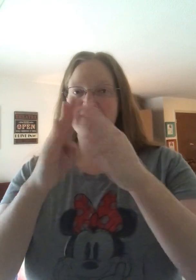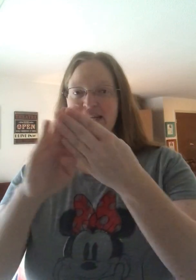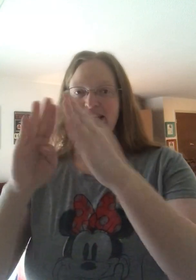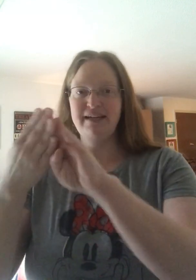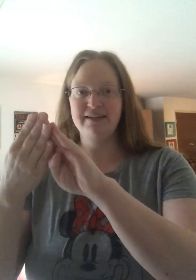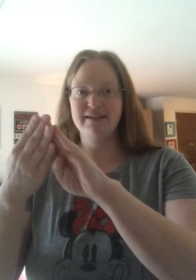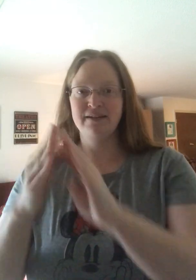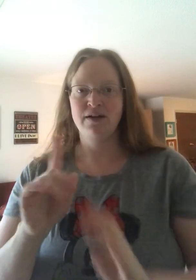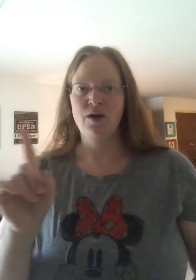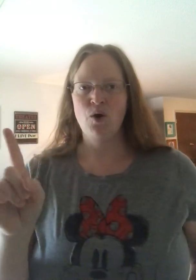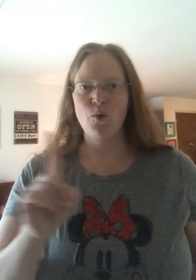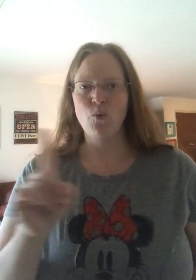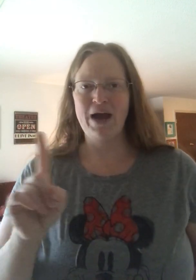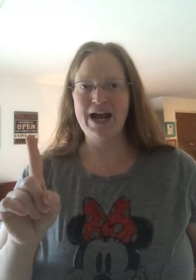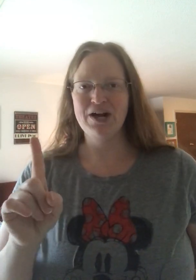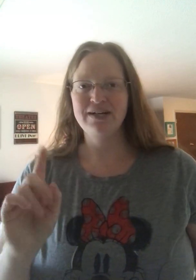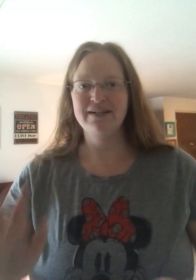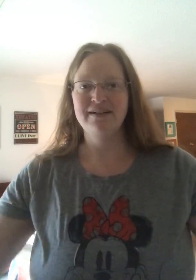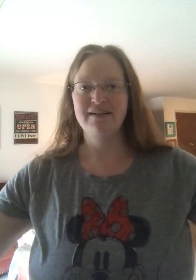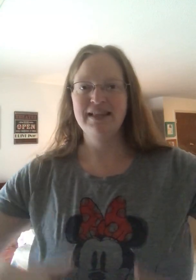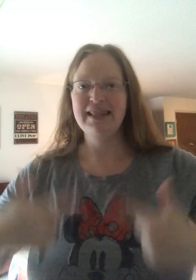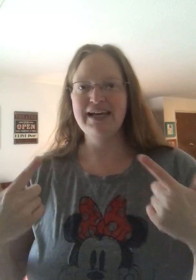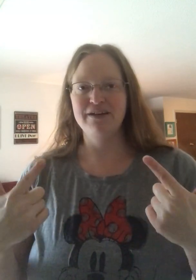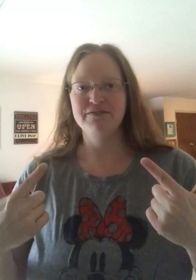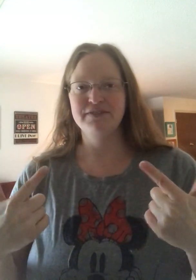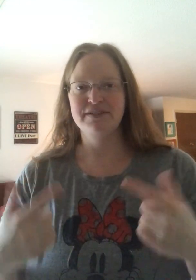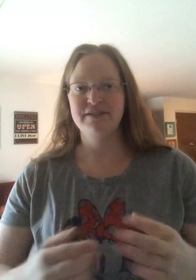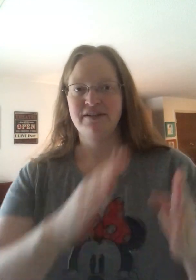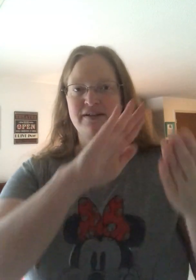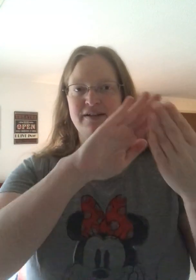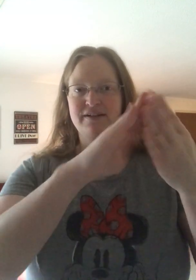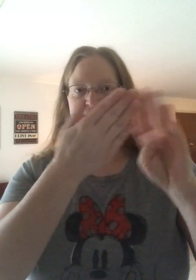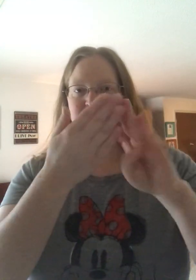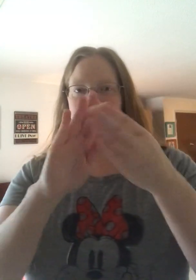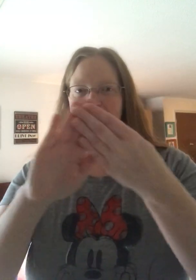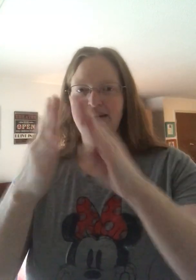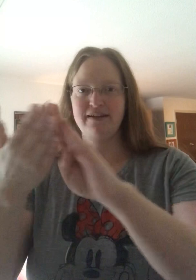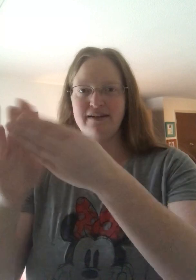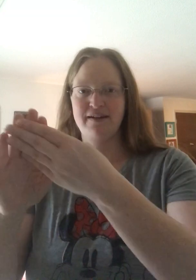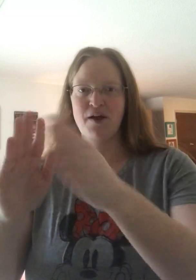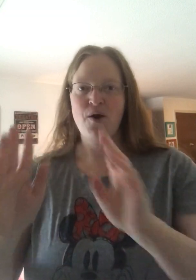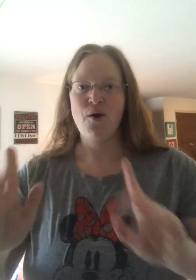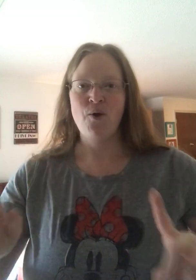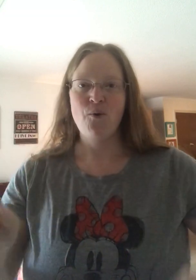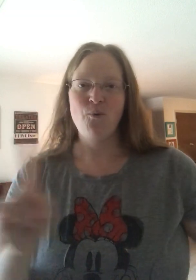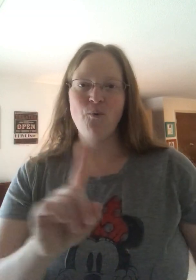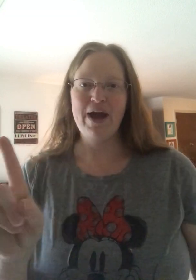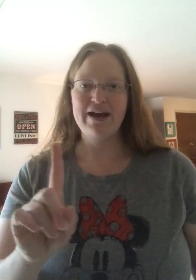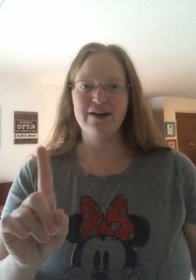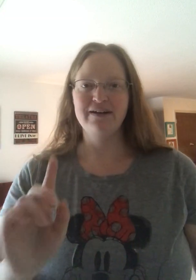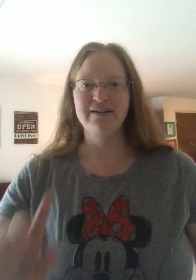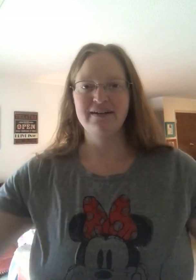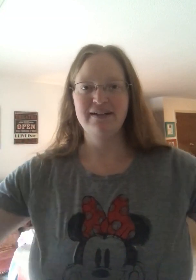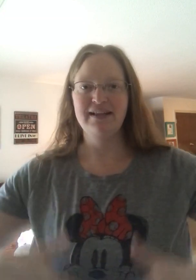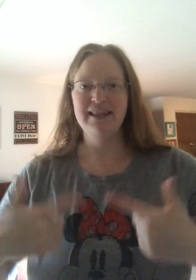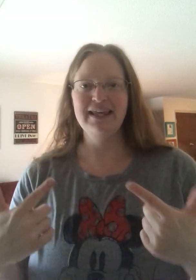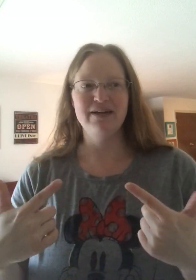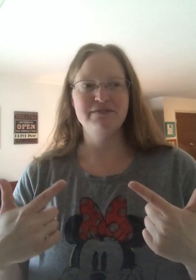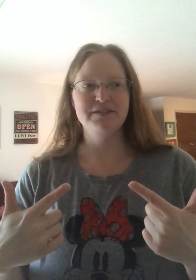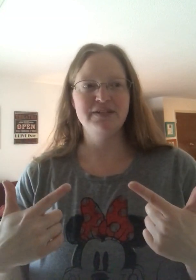city, where, live. City, where, live.